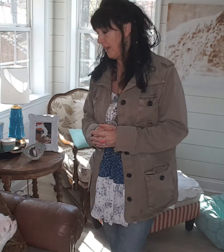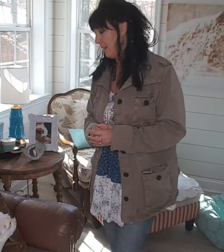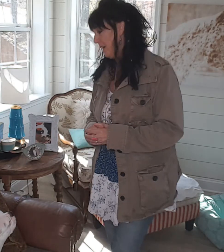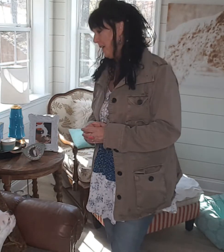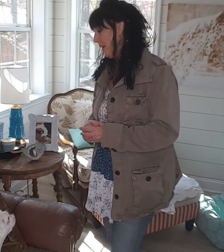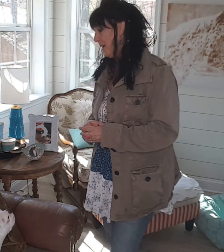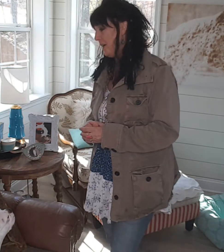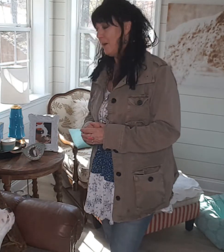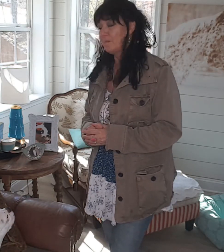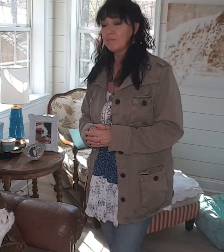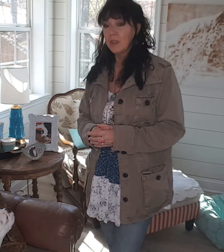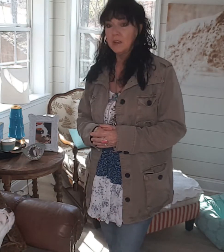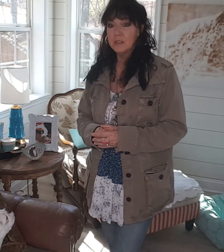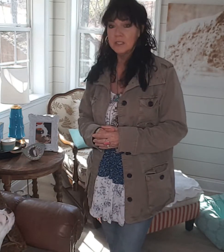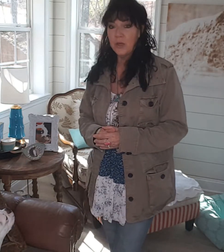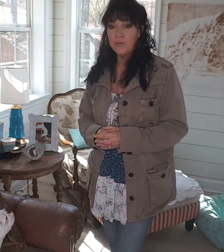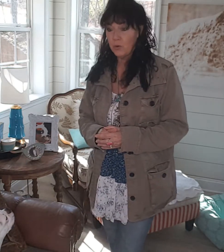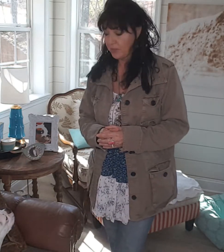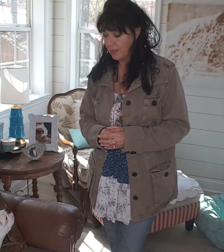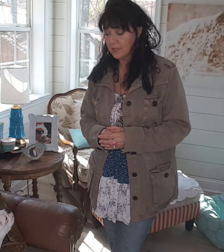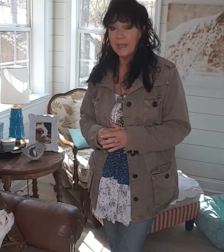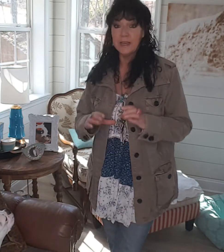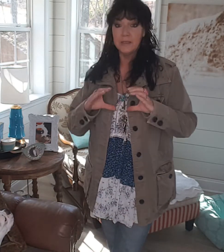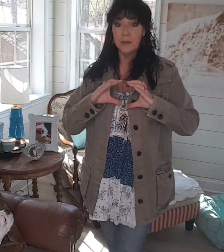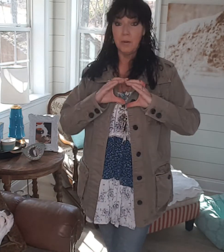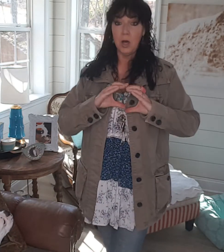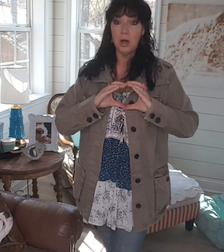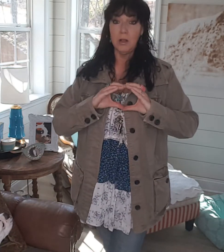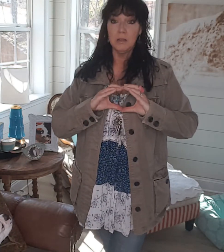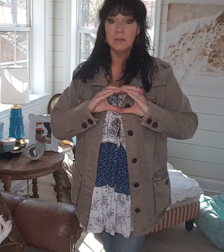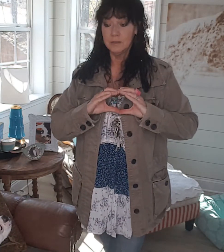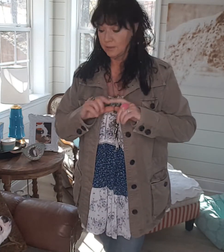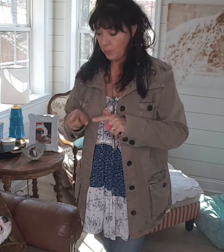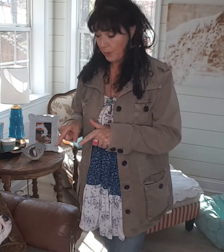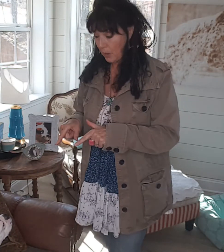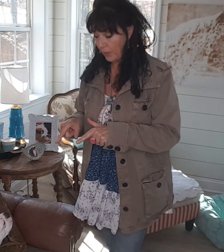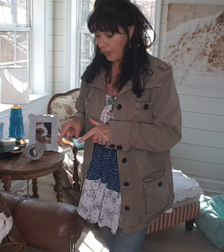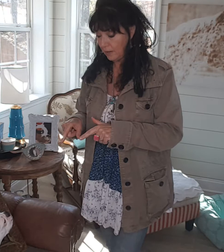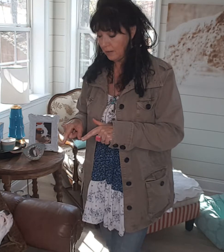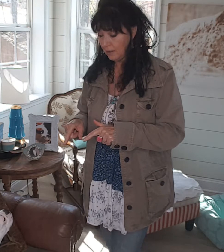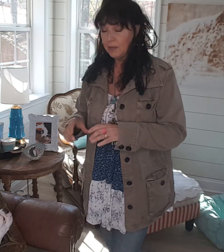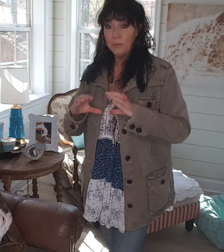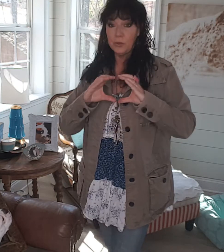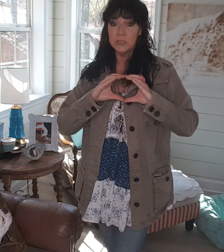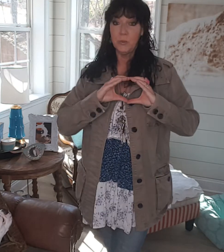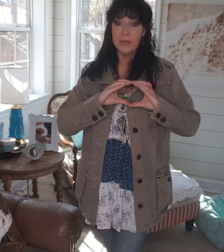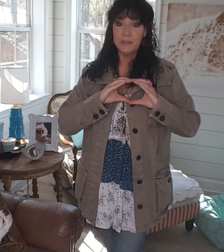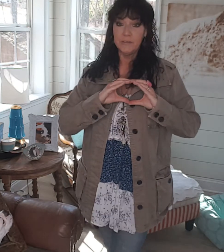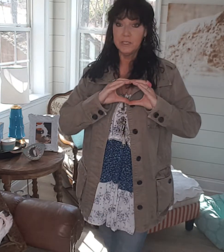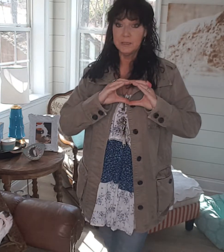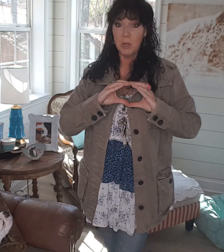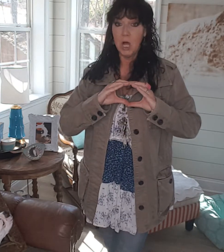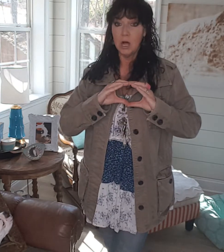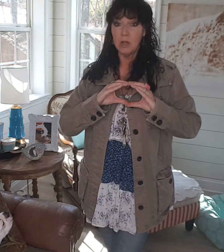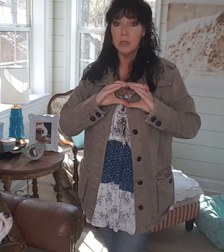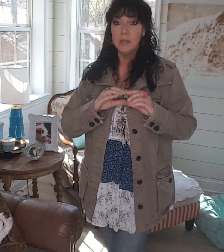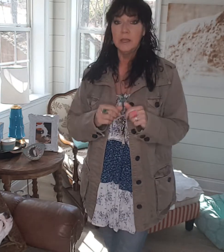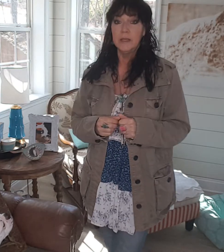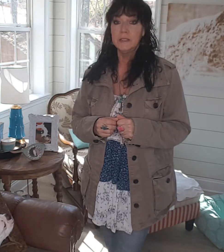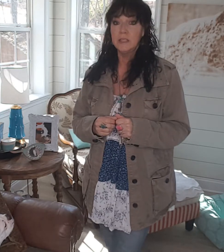sign. So for things like the ball, so Bowie's waiting for his ball. And so